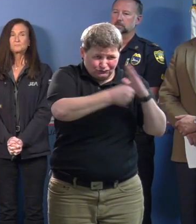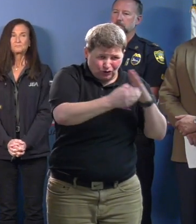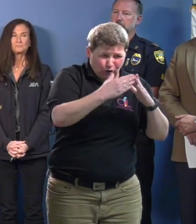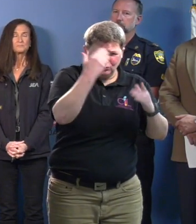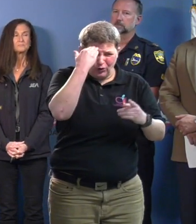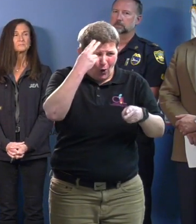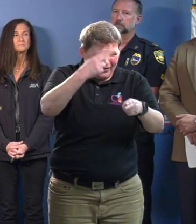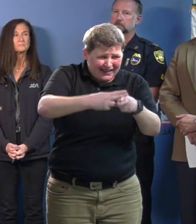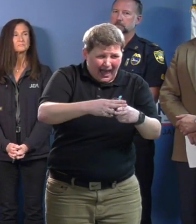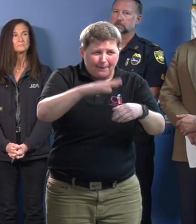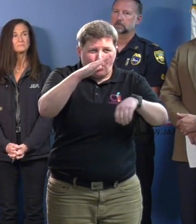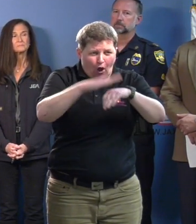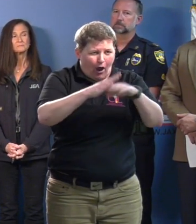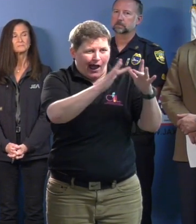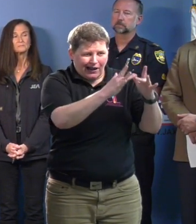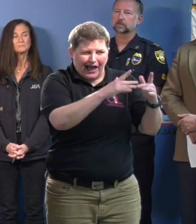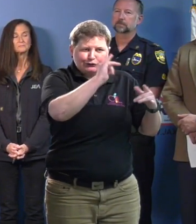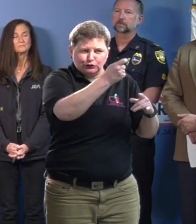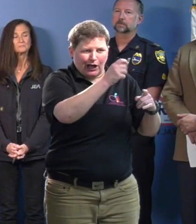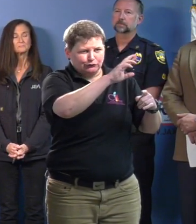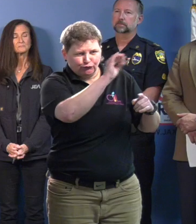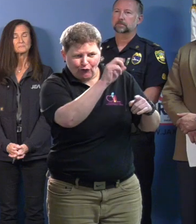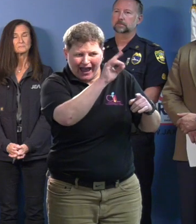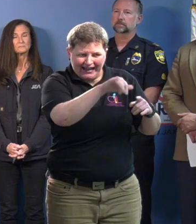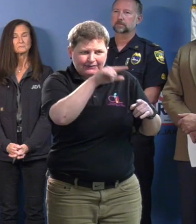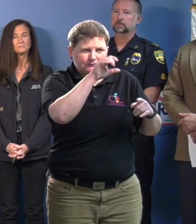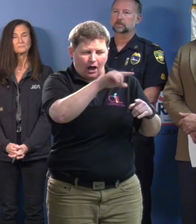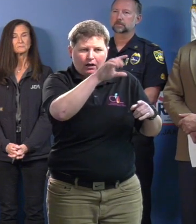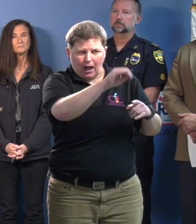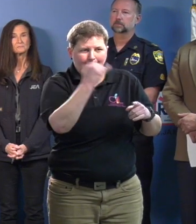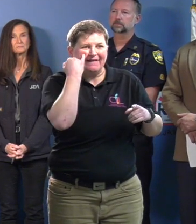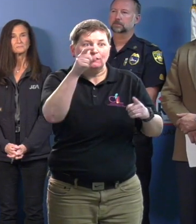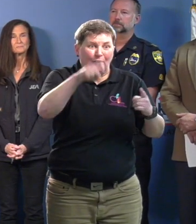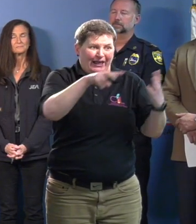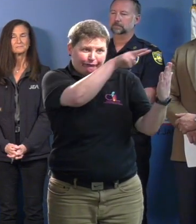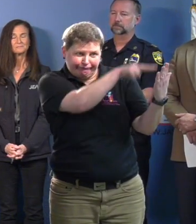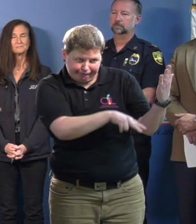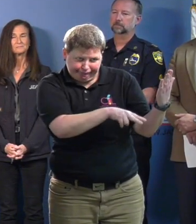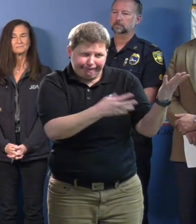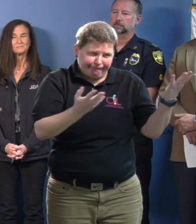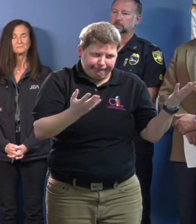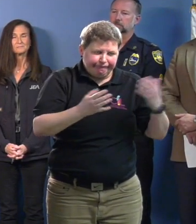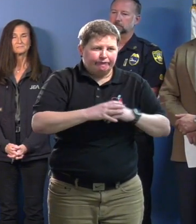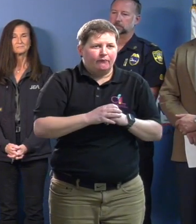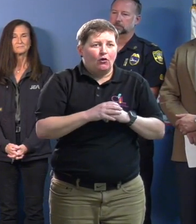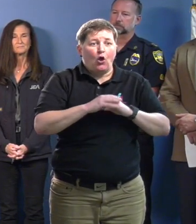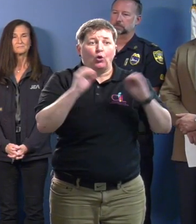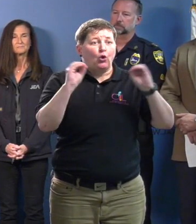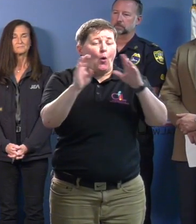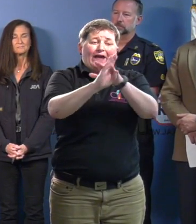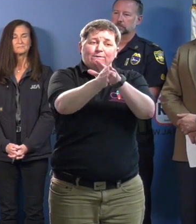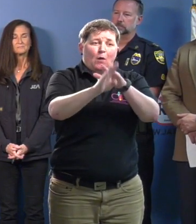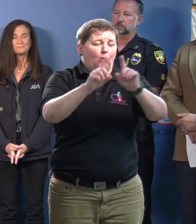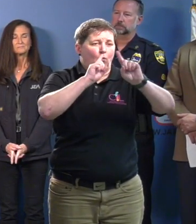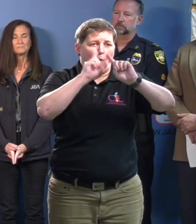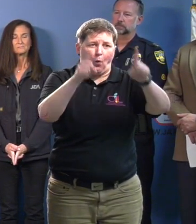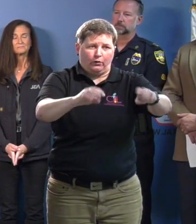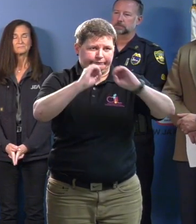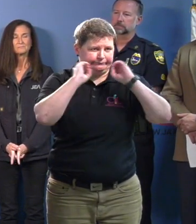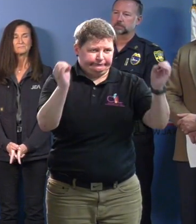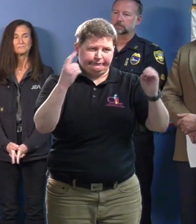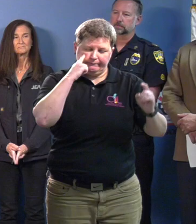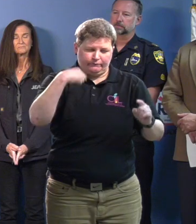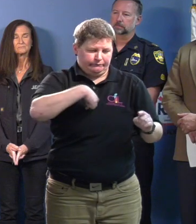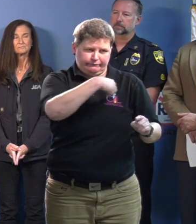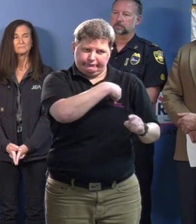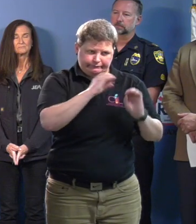Ready. If you still need to know where they are, no evacuation orders for us.